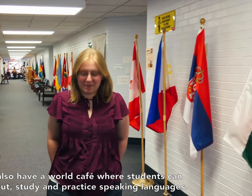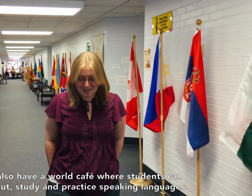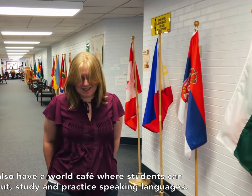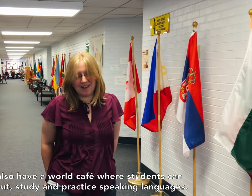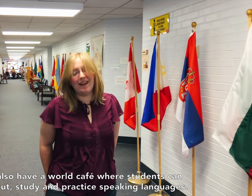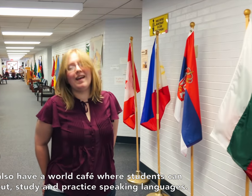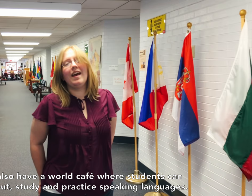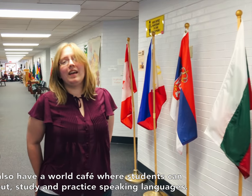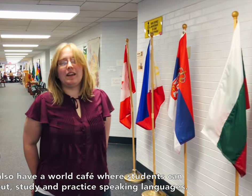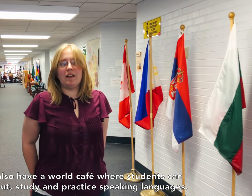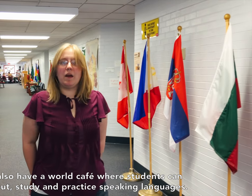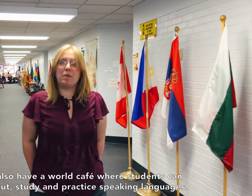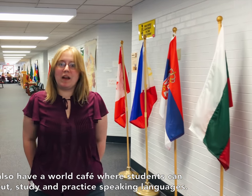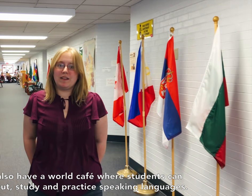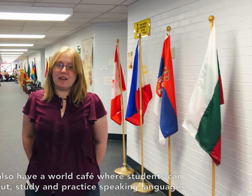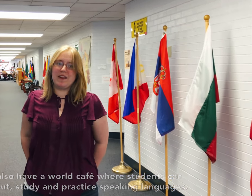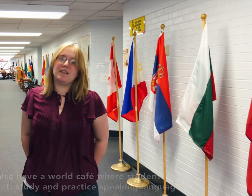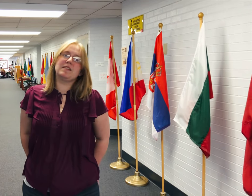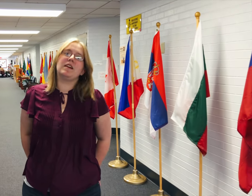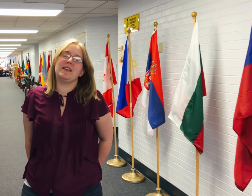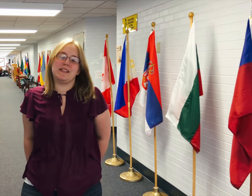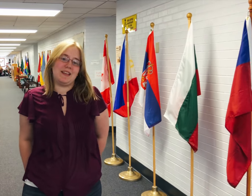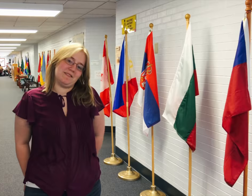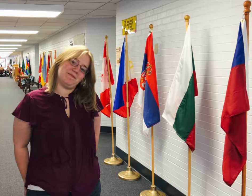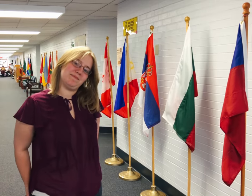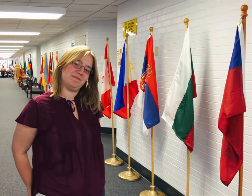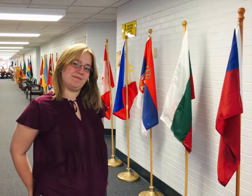practice practice. Music. Music.